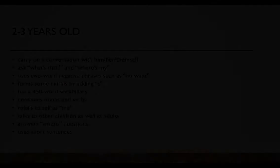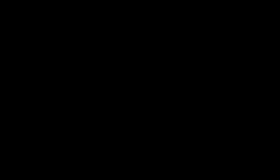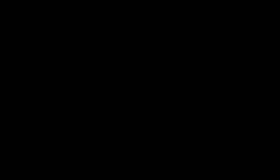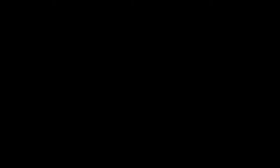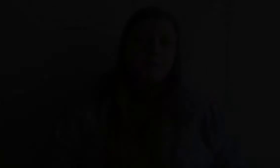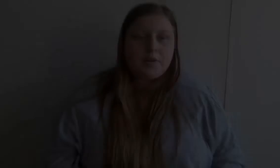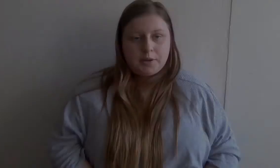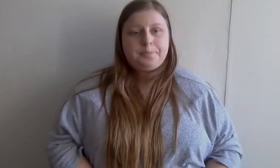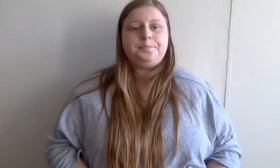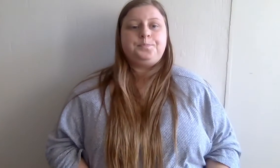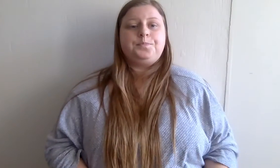Oops.